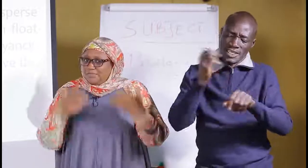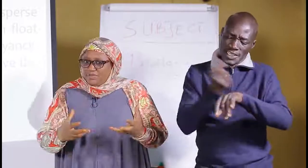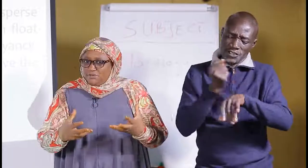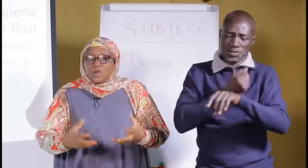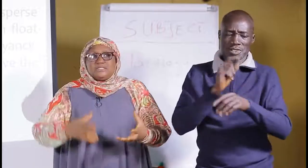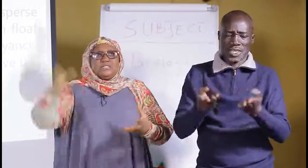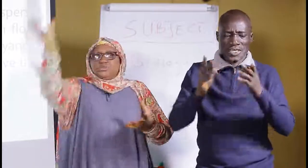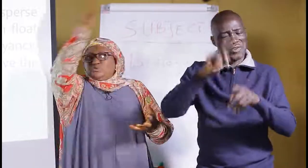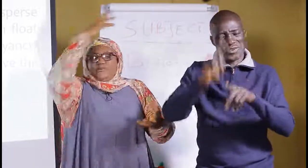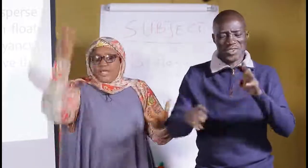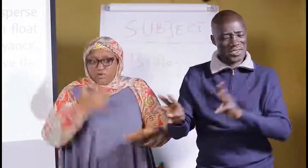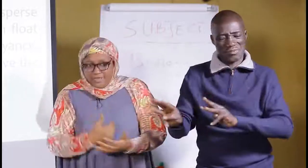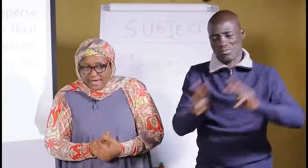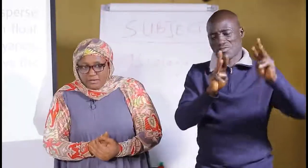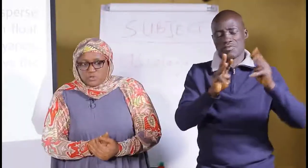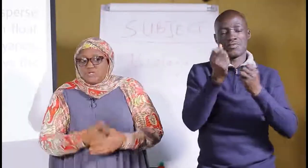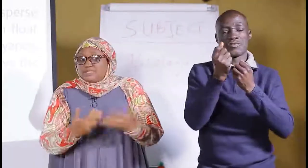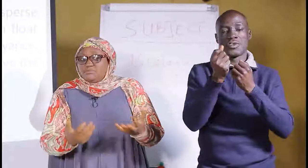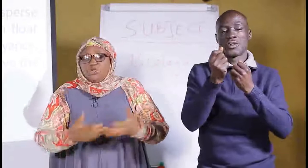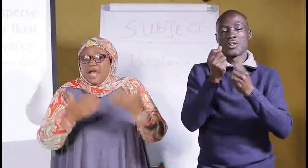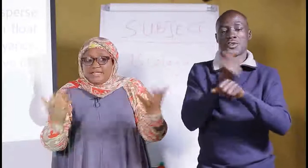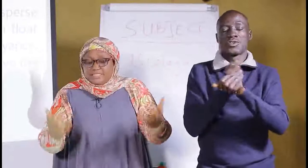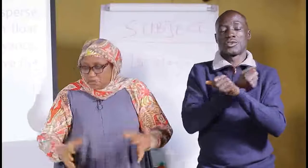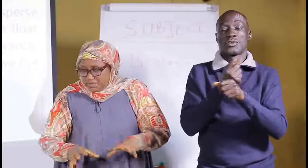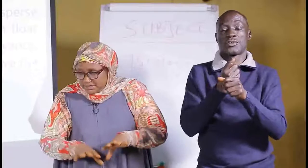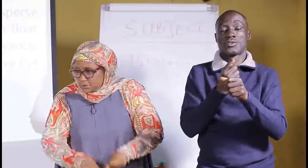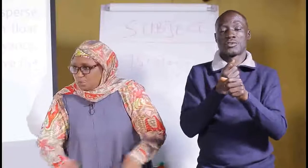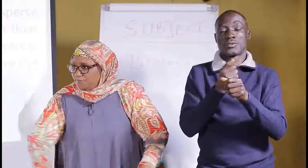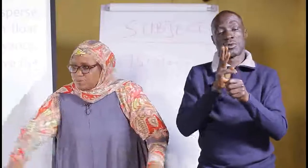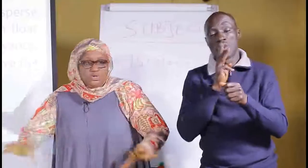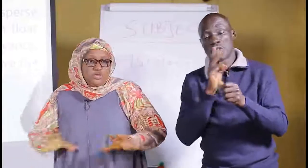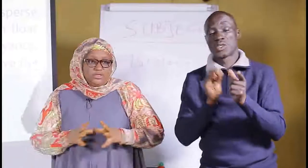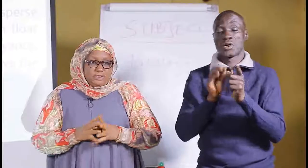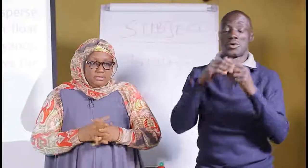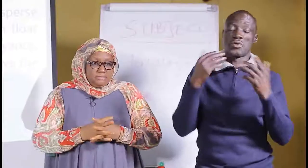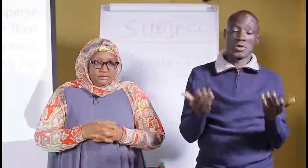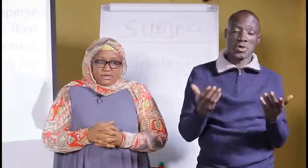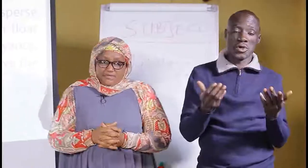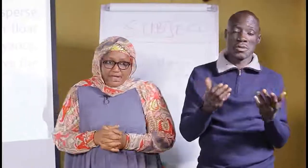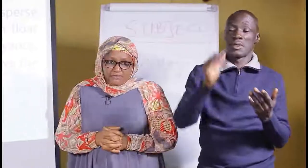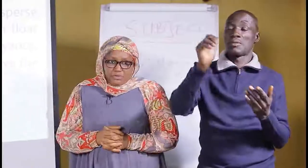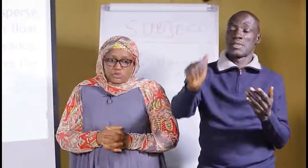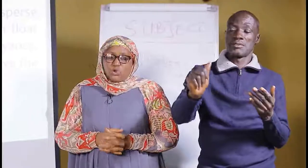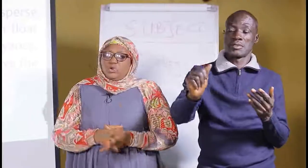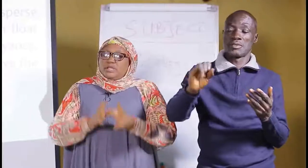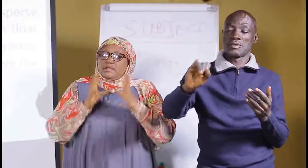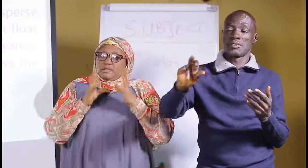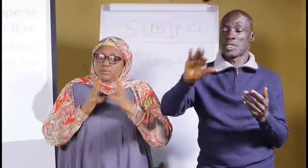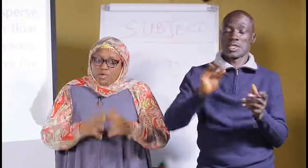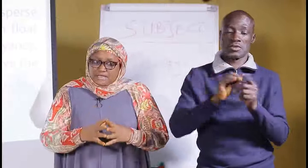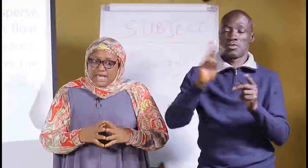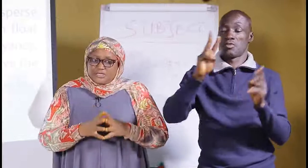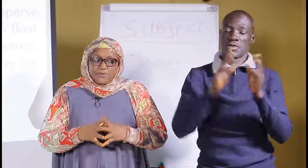they are heavy, you can't see stone flying on the air. So the same thing, you hardly see stone floating on the river.